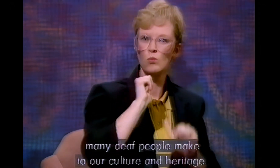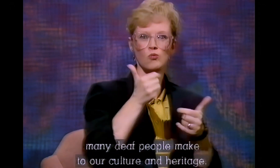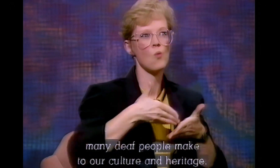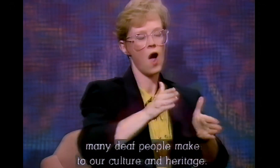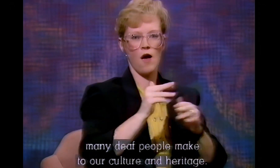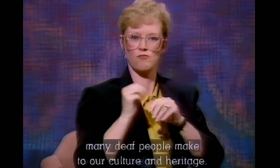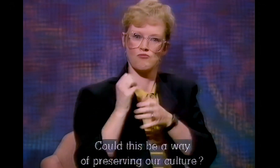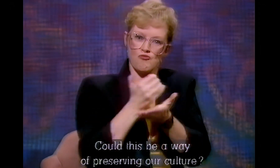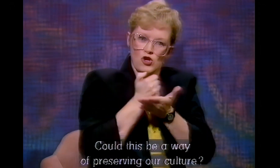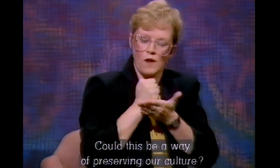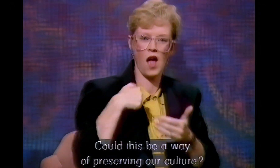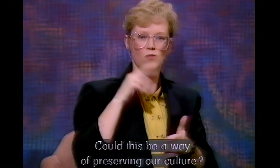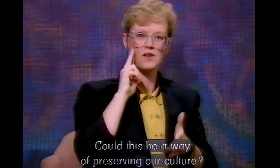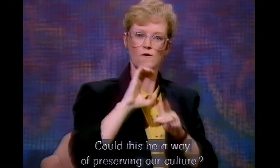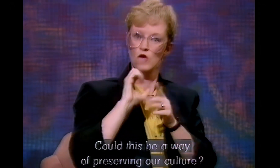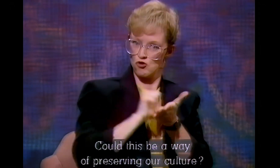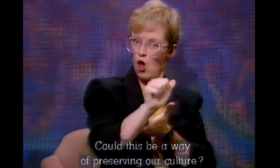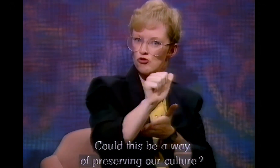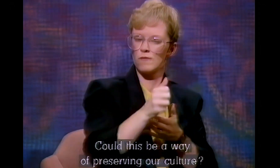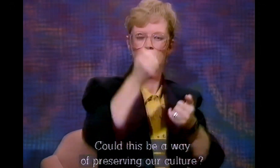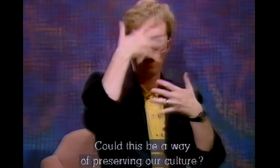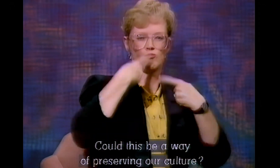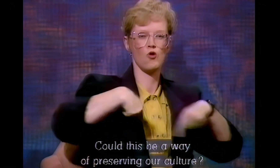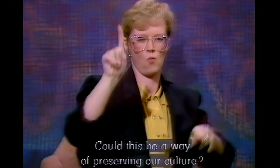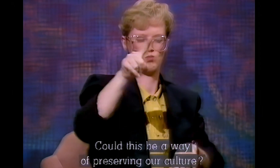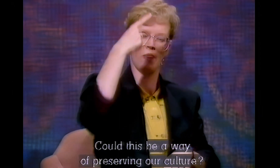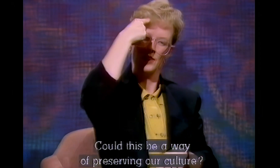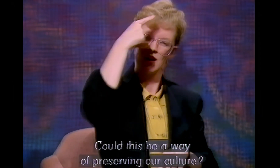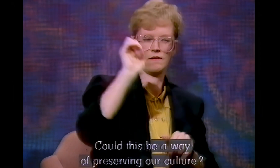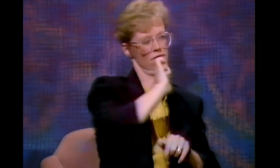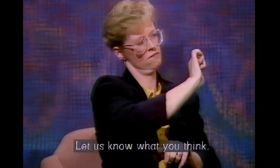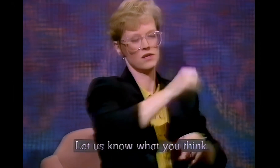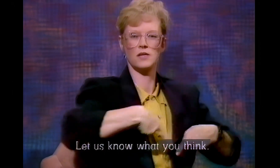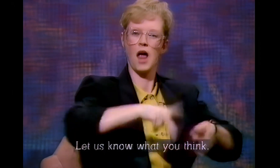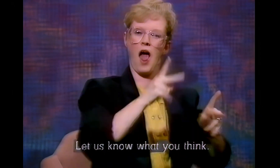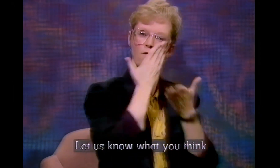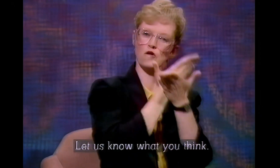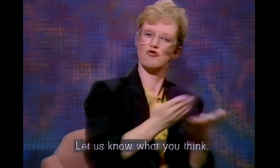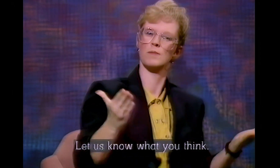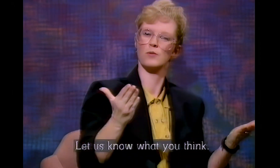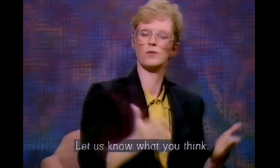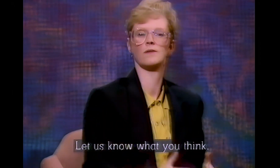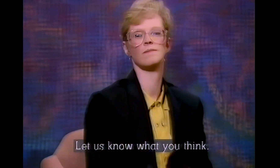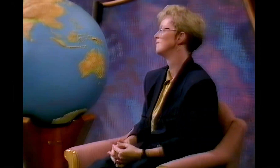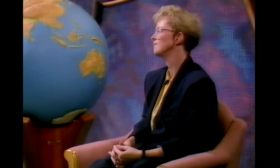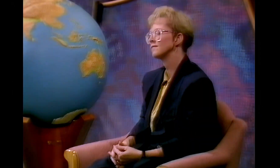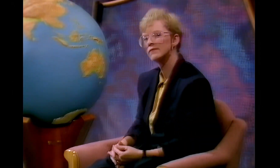type of film be a way of preserving our culture? Let us know what you think of this style of tribute.